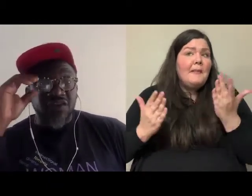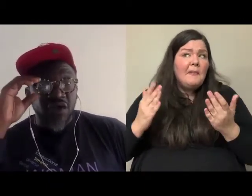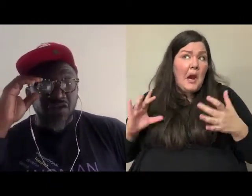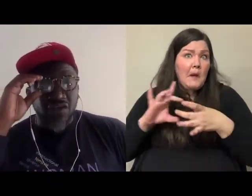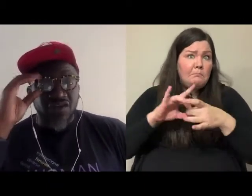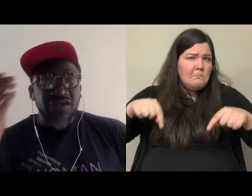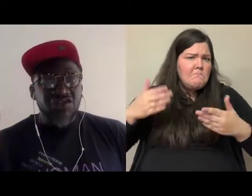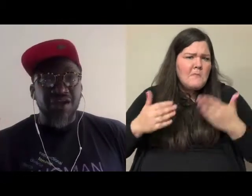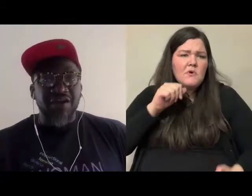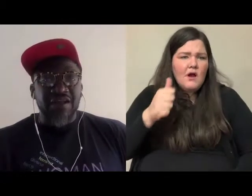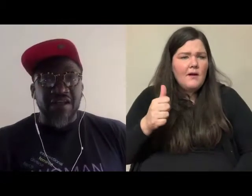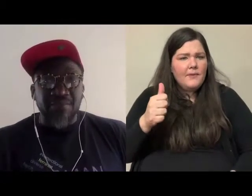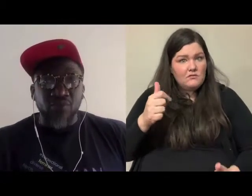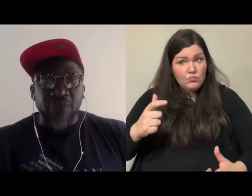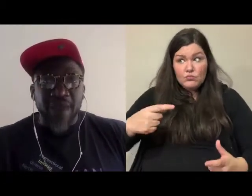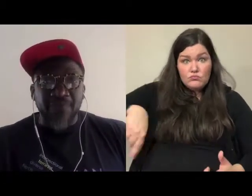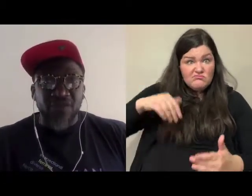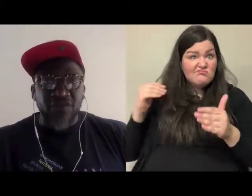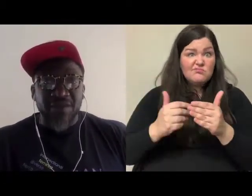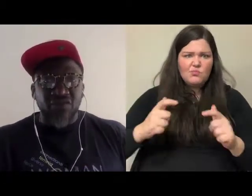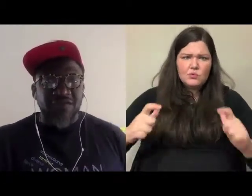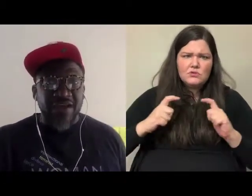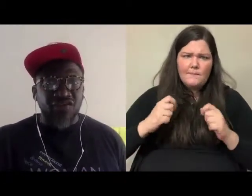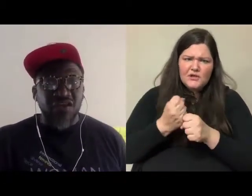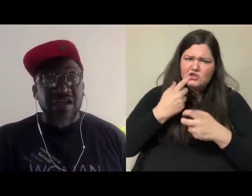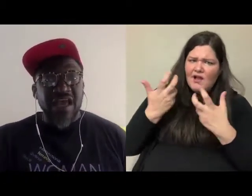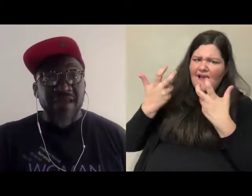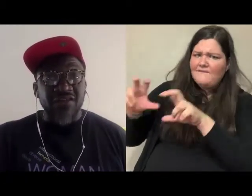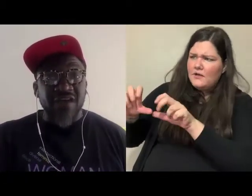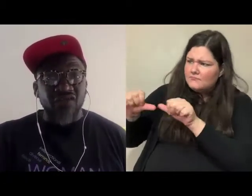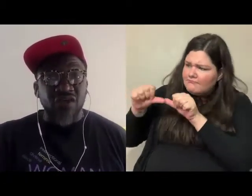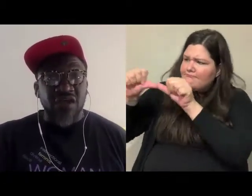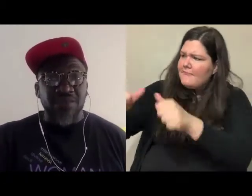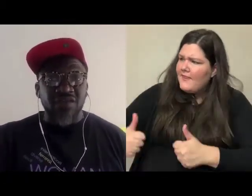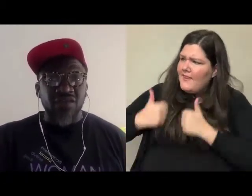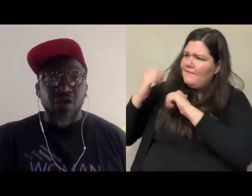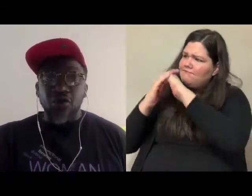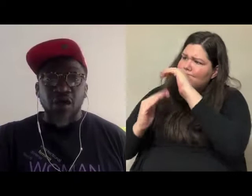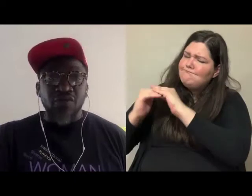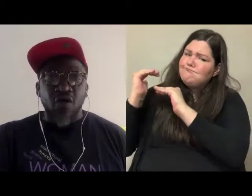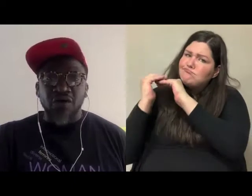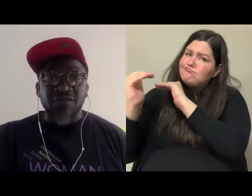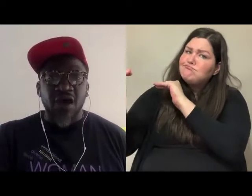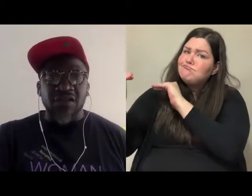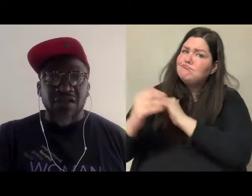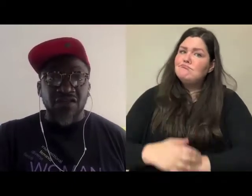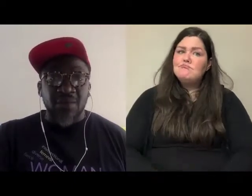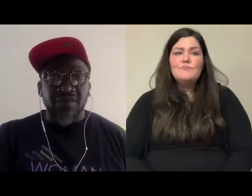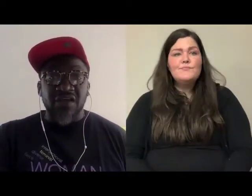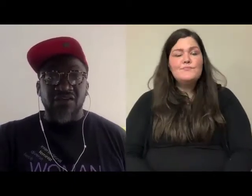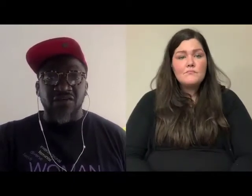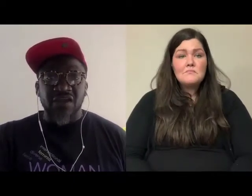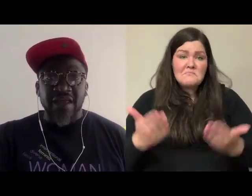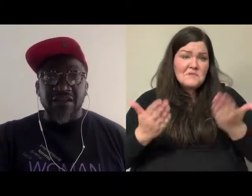of technology and sharing and enable a rapid transformation of energy and manufacturing companies, along with all of the